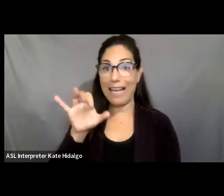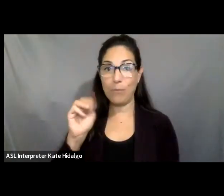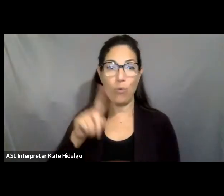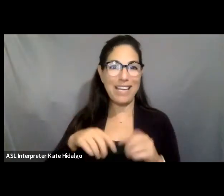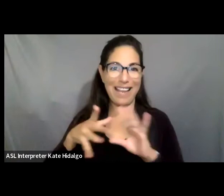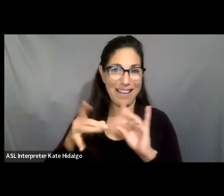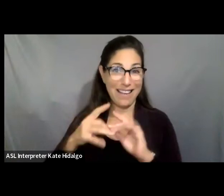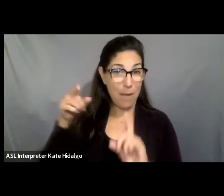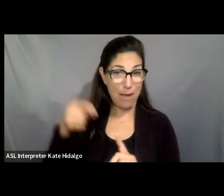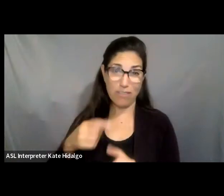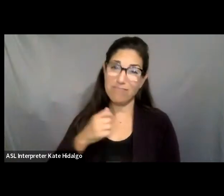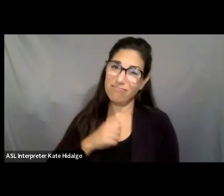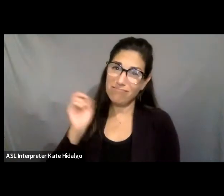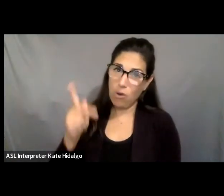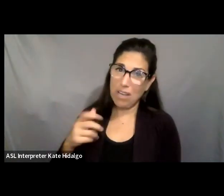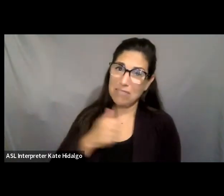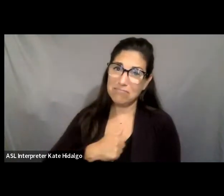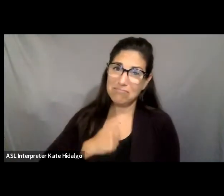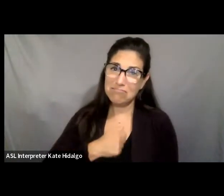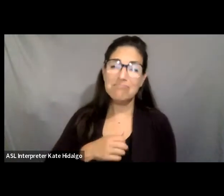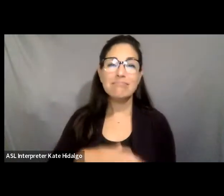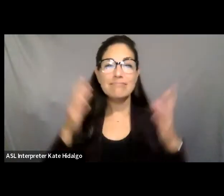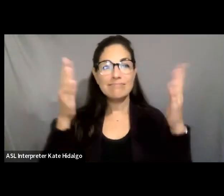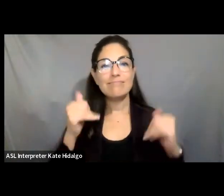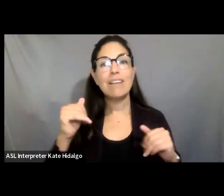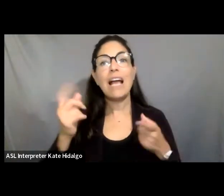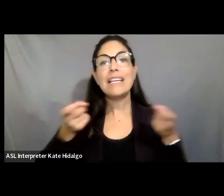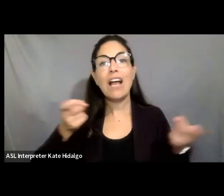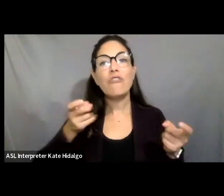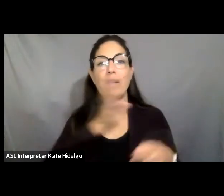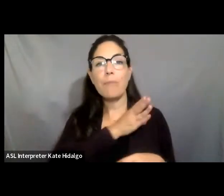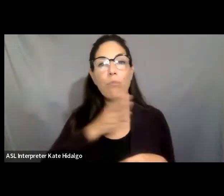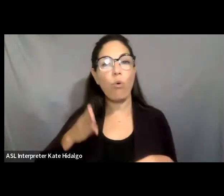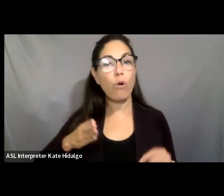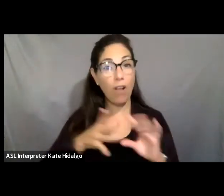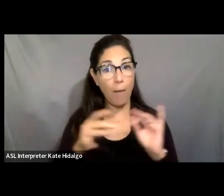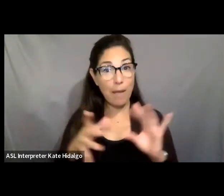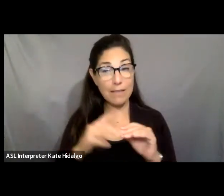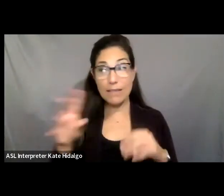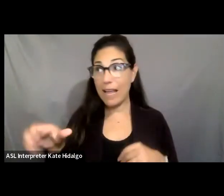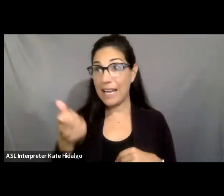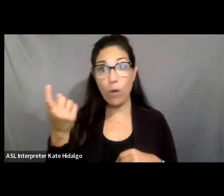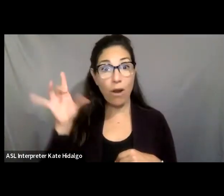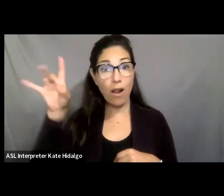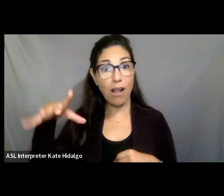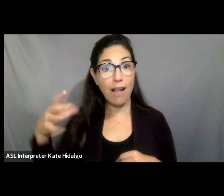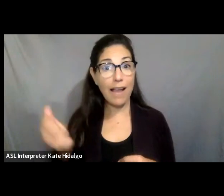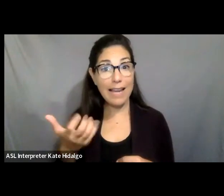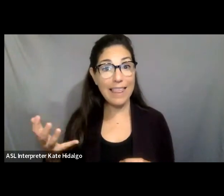about it. Okay. All right. Moving on to governing board comments. Anyone have anything to say?